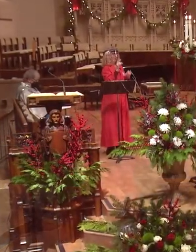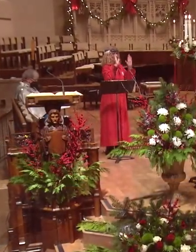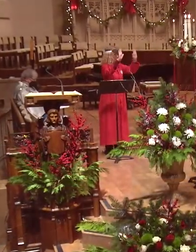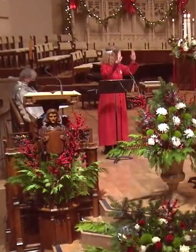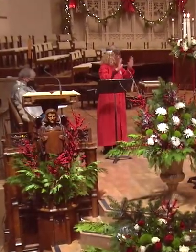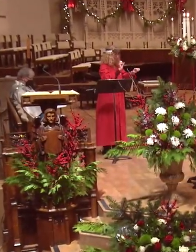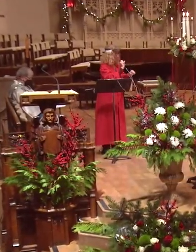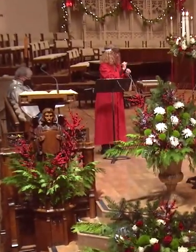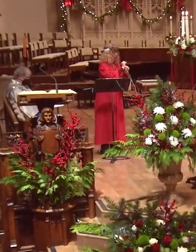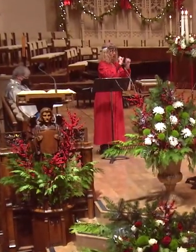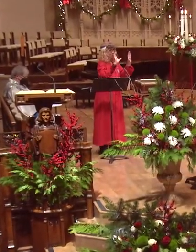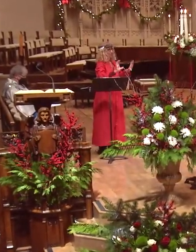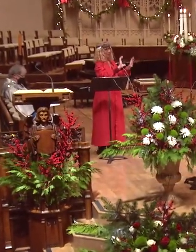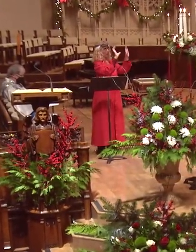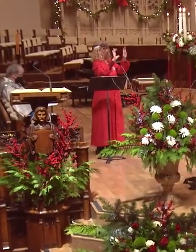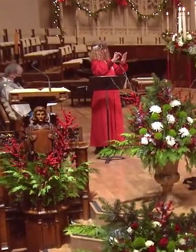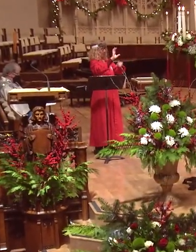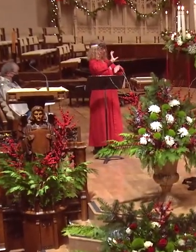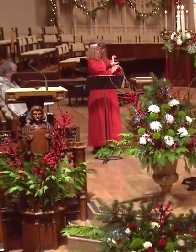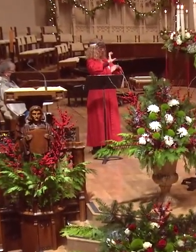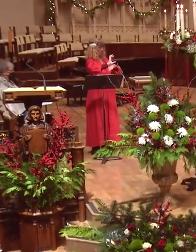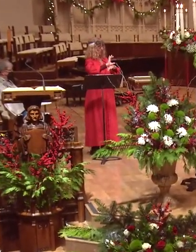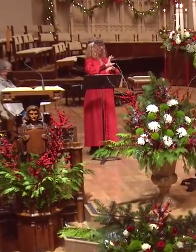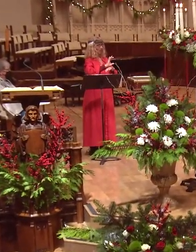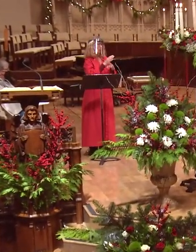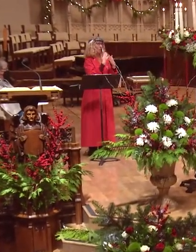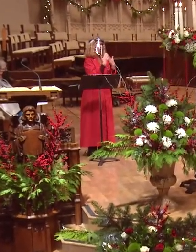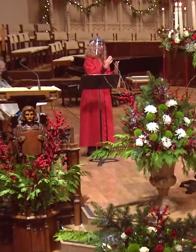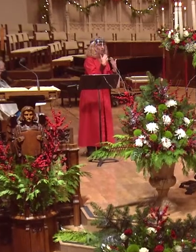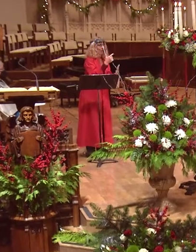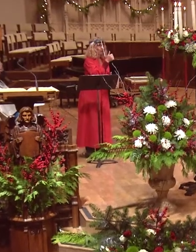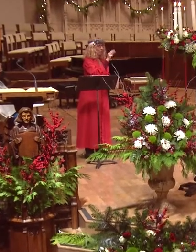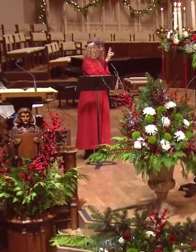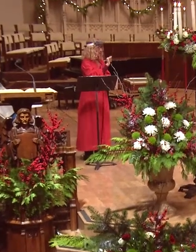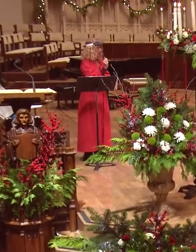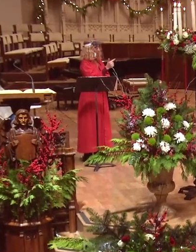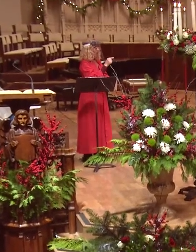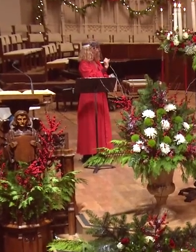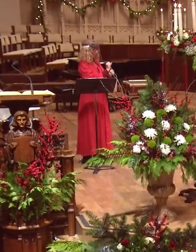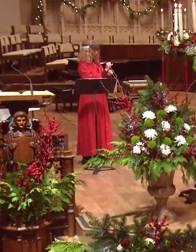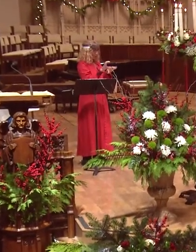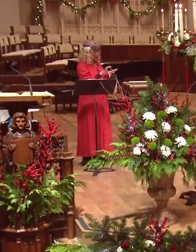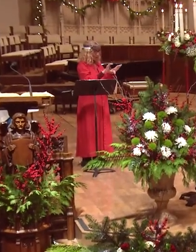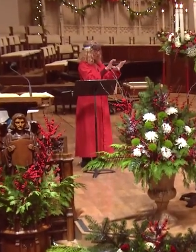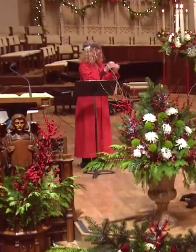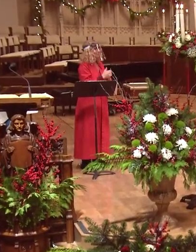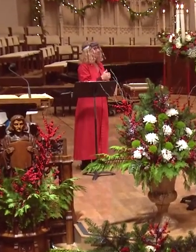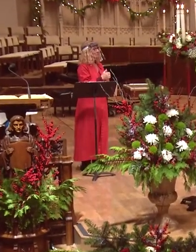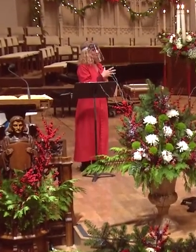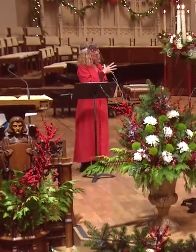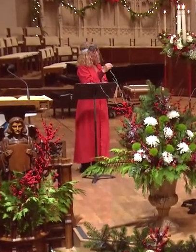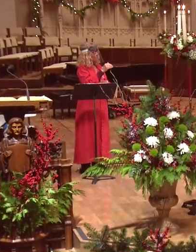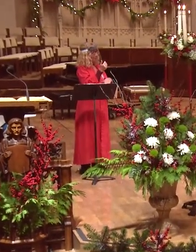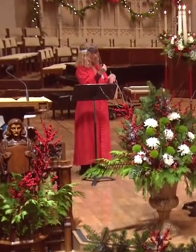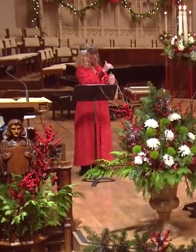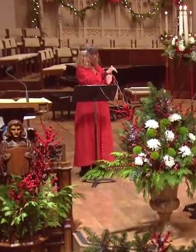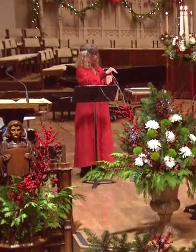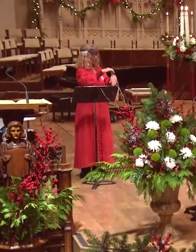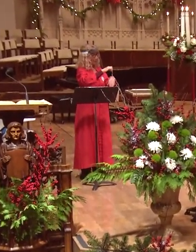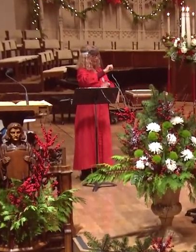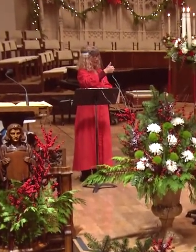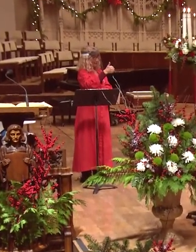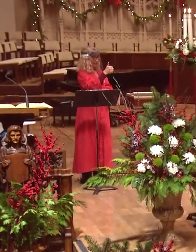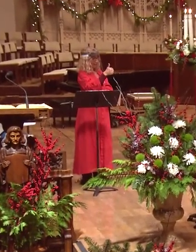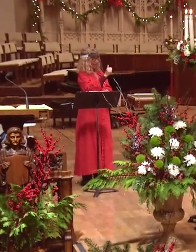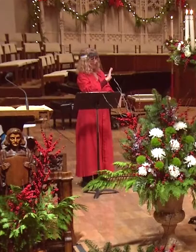sanctuary ready for Christmas. So thank you, Gary, for all the work that you've done. Tonight at 10 o'clock,